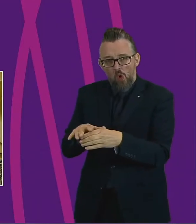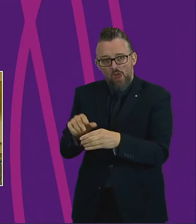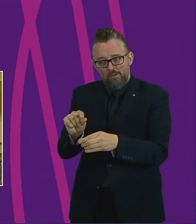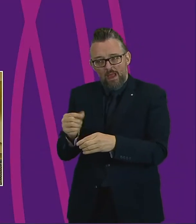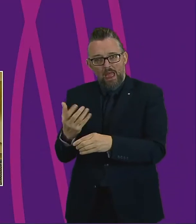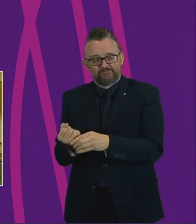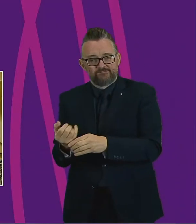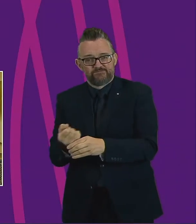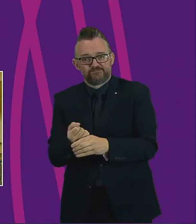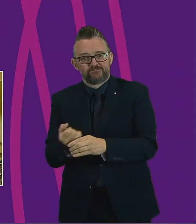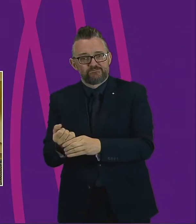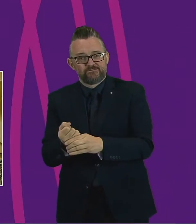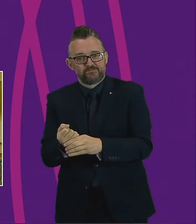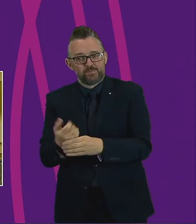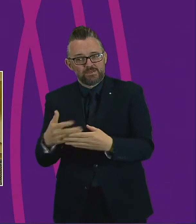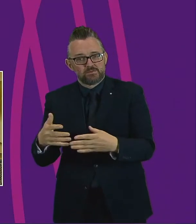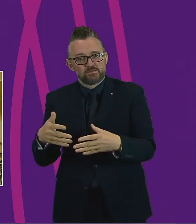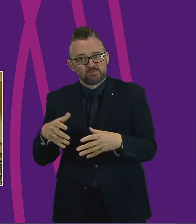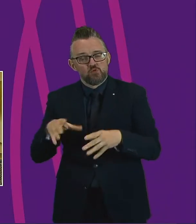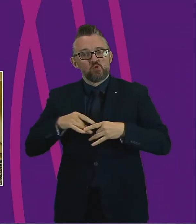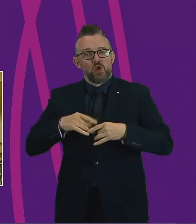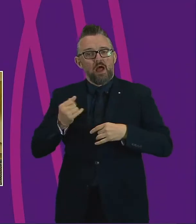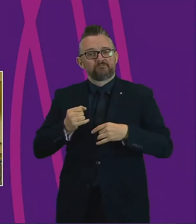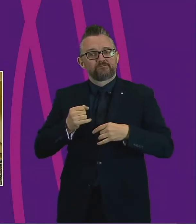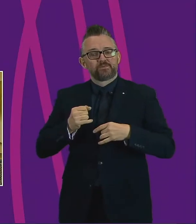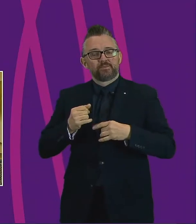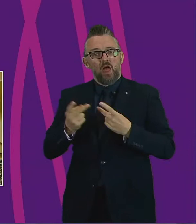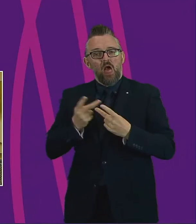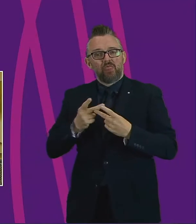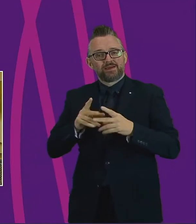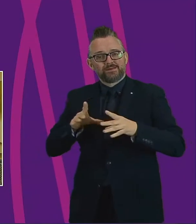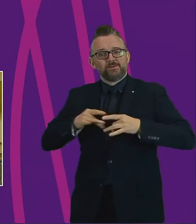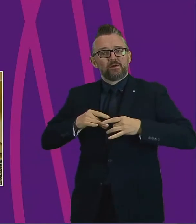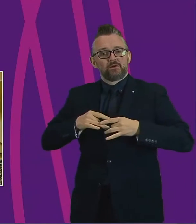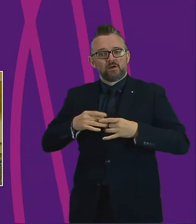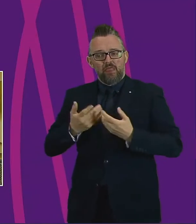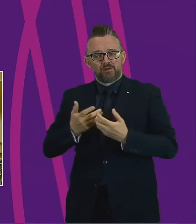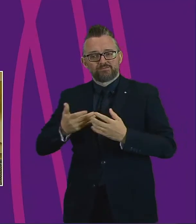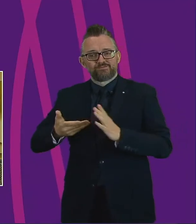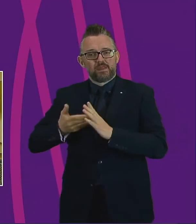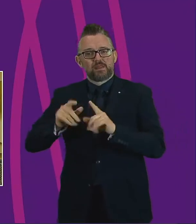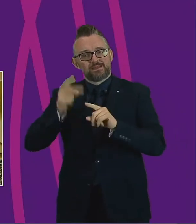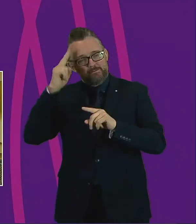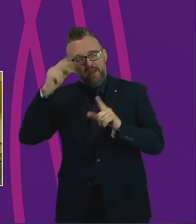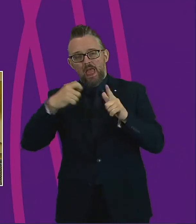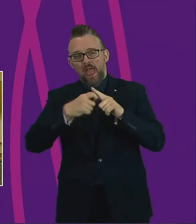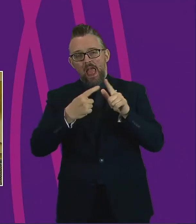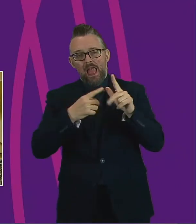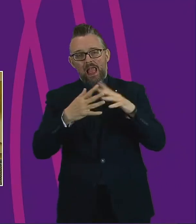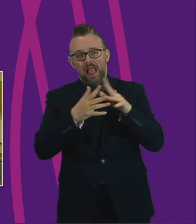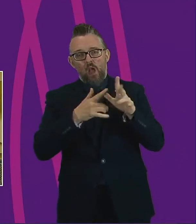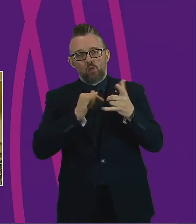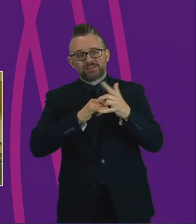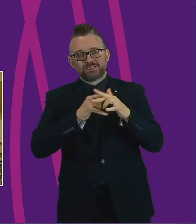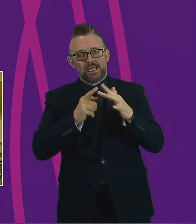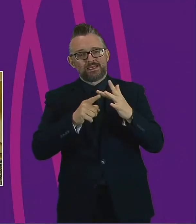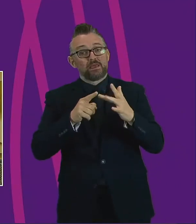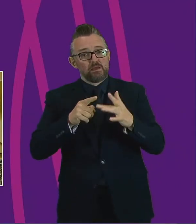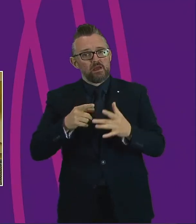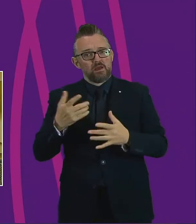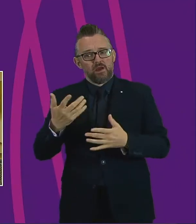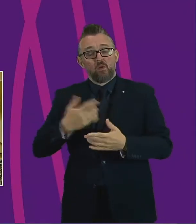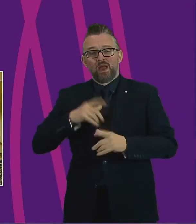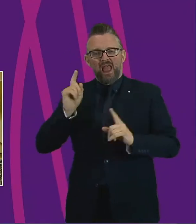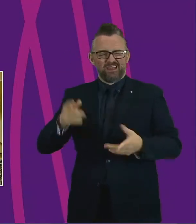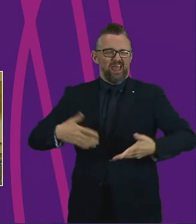that, who suffer an inflammatory disease complication, or who may do so, Kawasaki disease. So we cannot play fast and loose